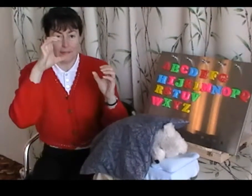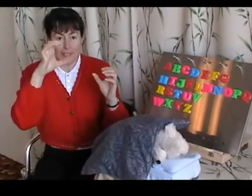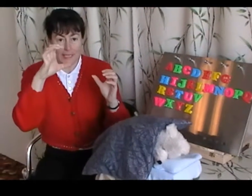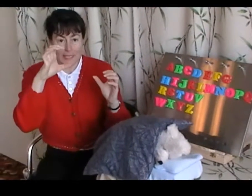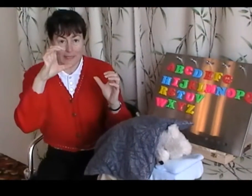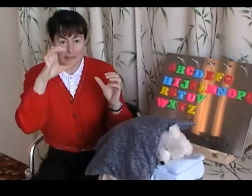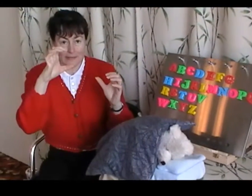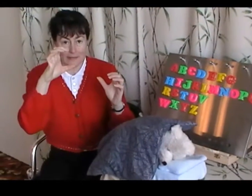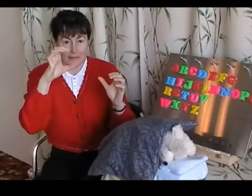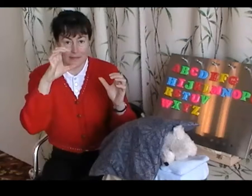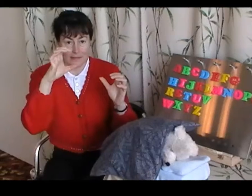C,